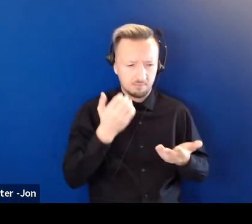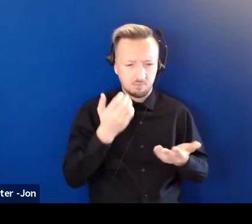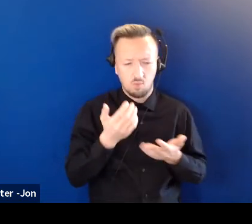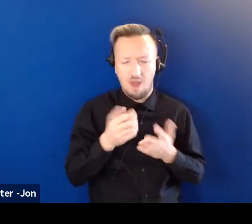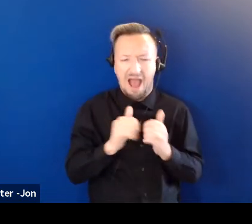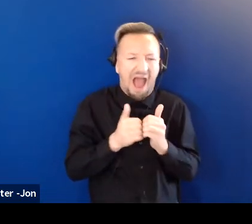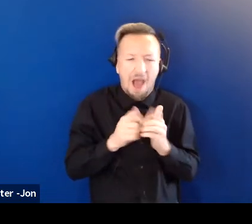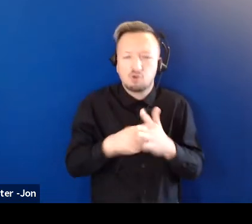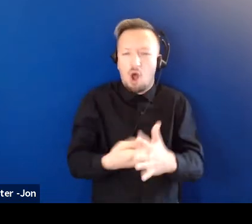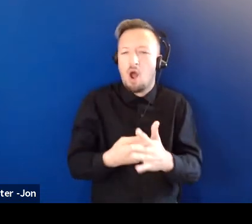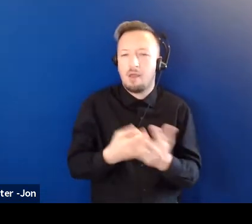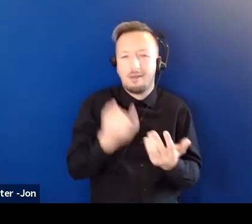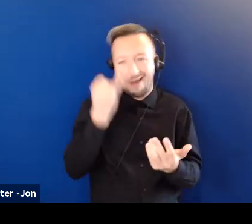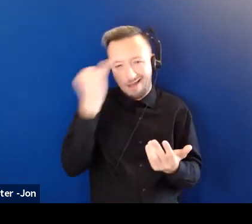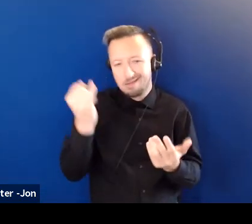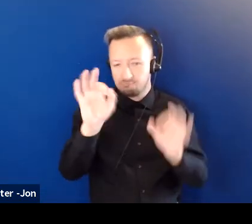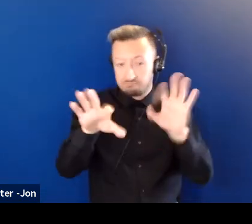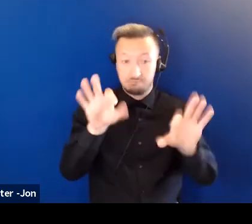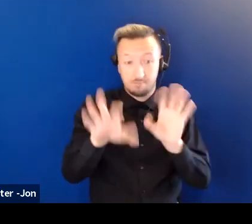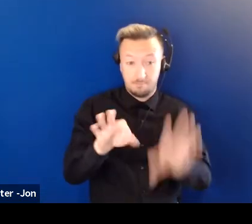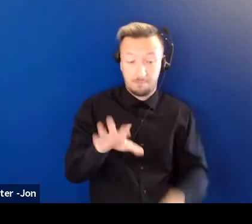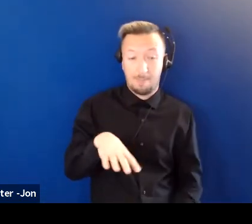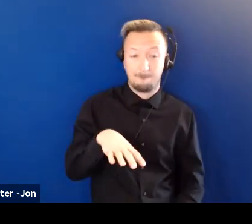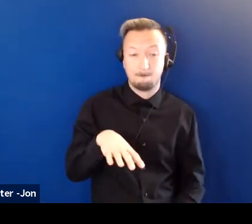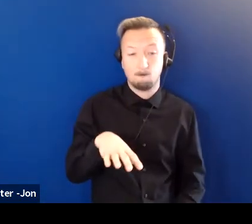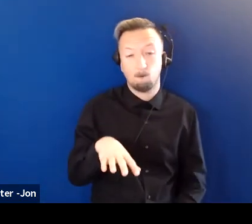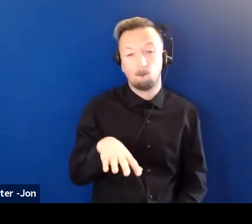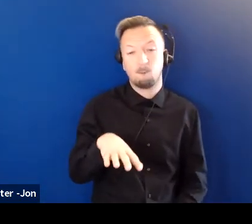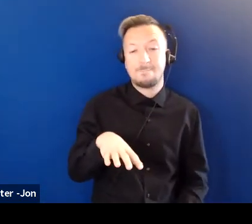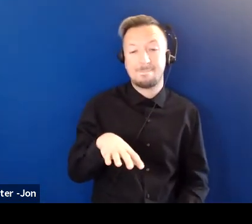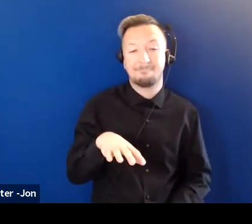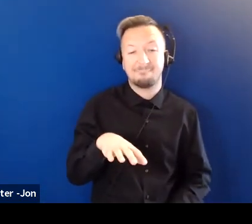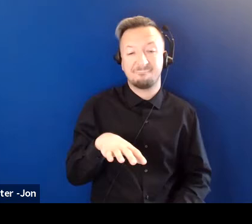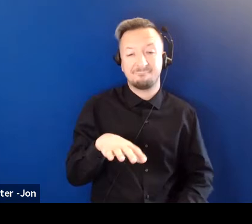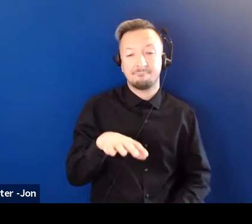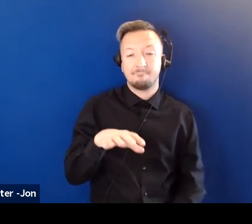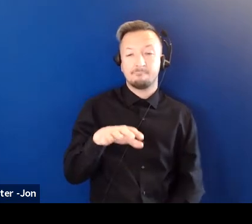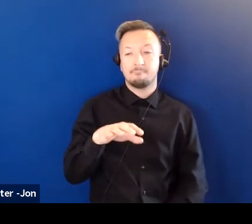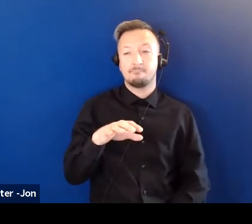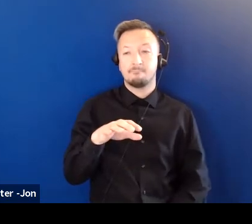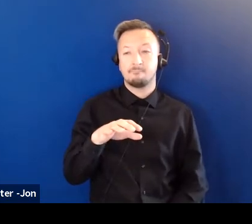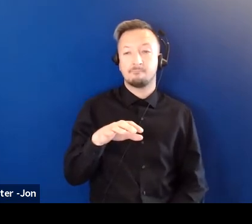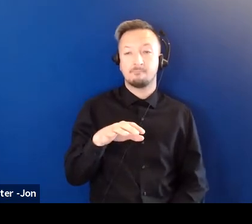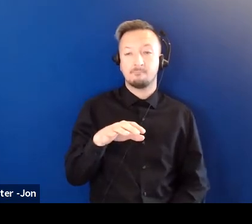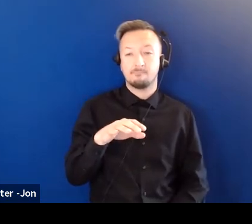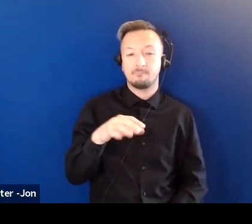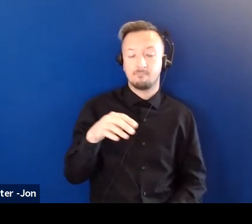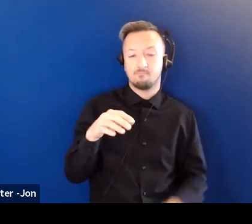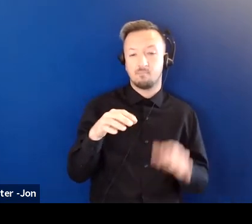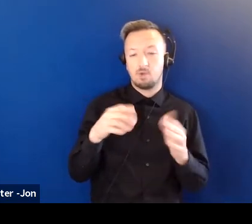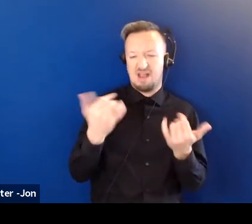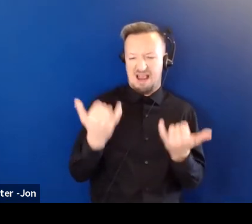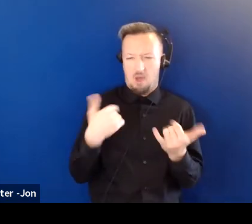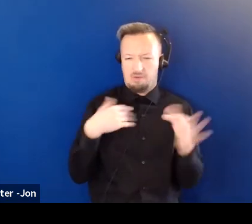starting points. All right, so I'm going to lay out the foundations of kind of what we're already up to and who we are